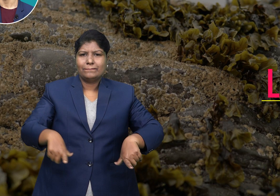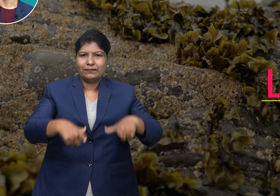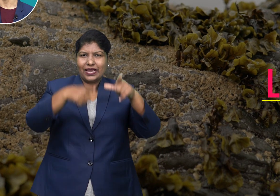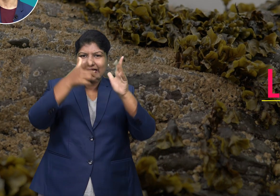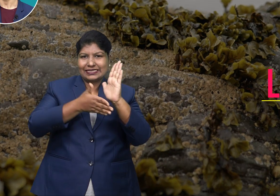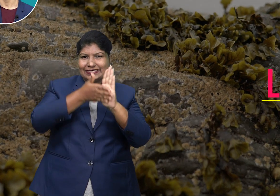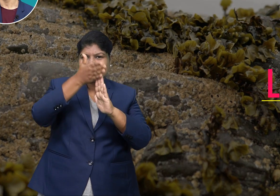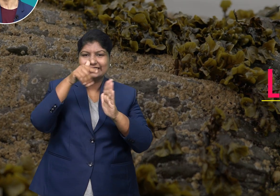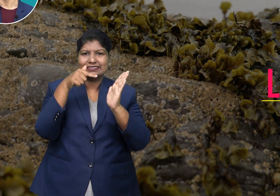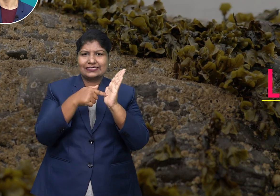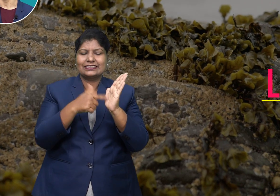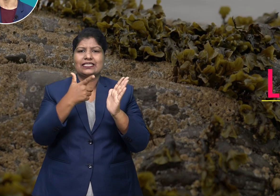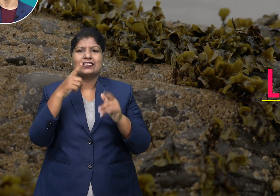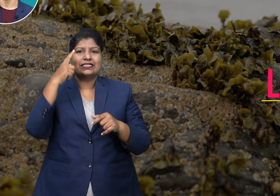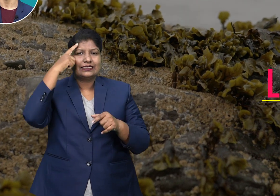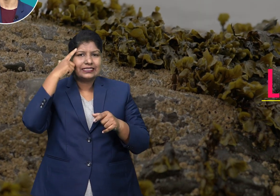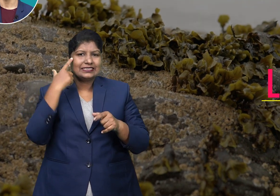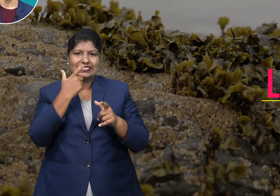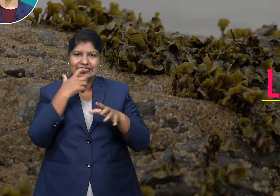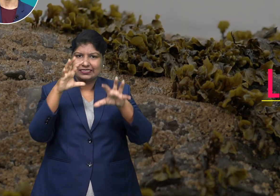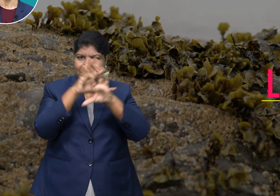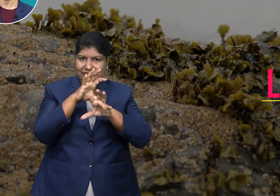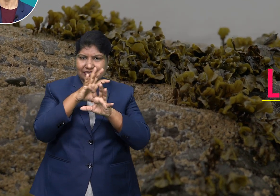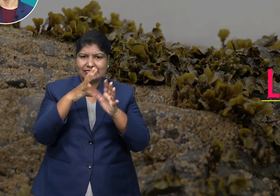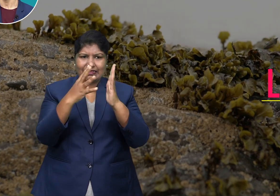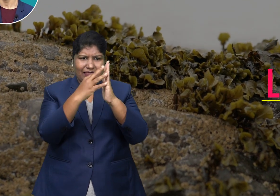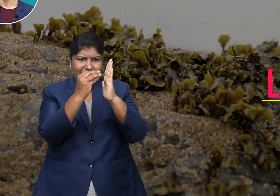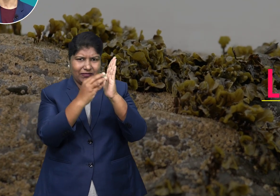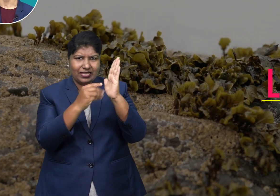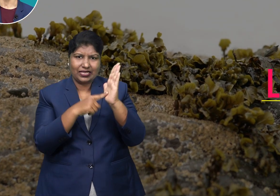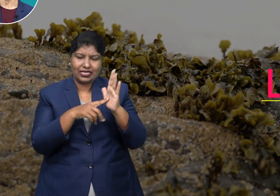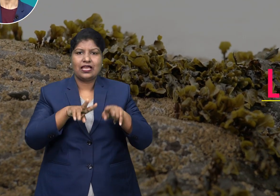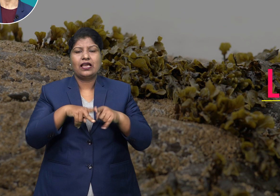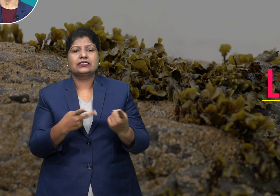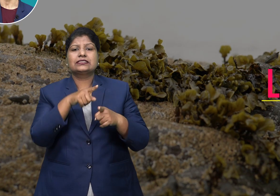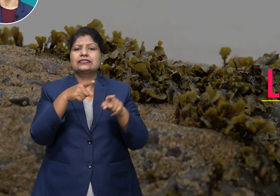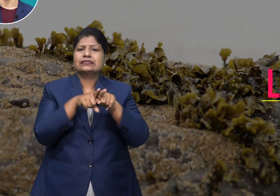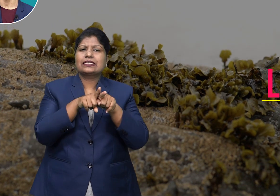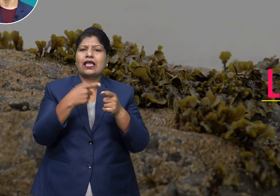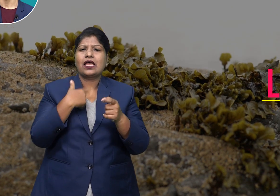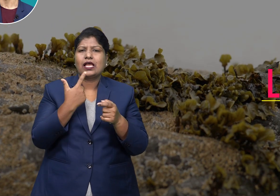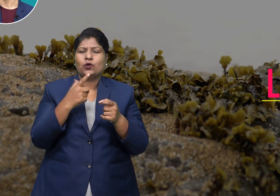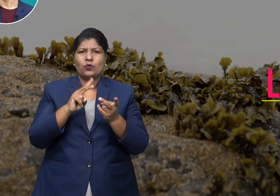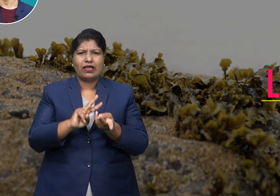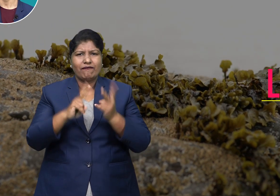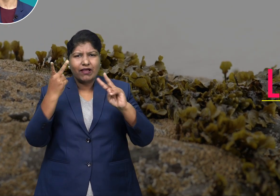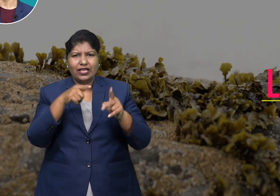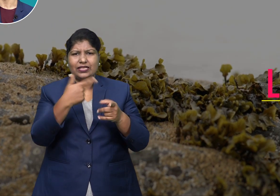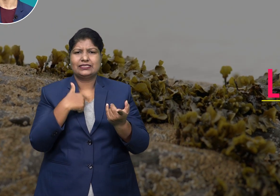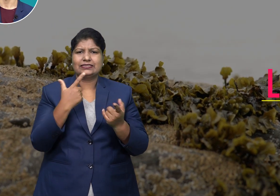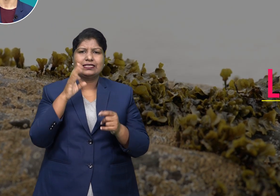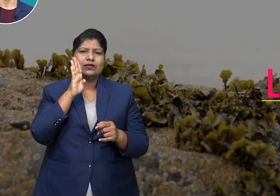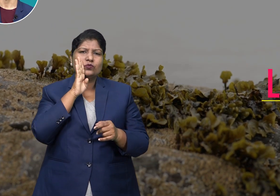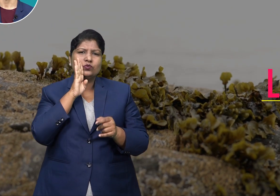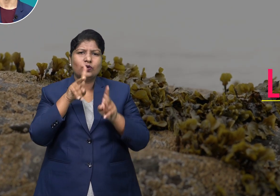a greyish whitish mass and then to a peculiar flaky or greenish